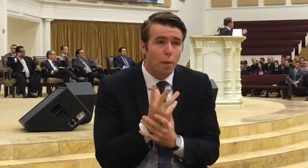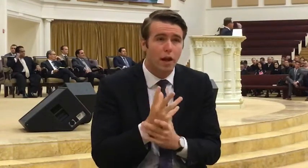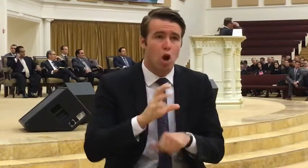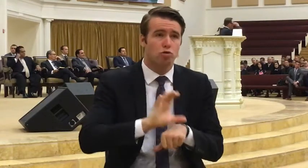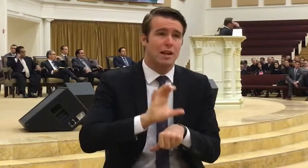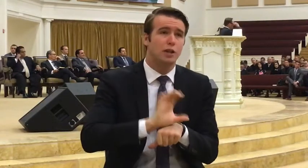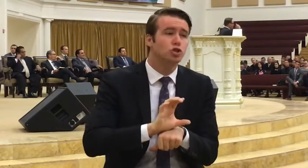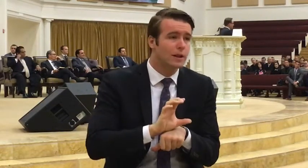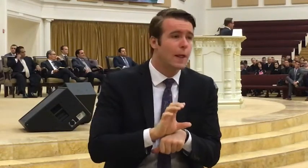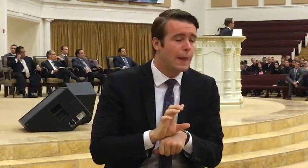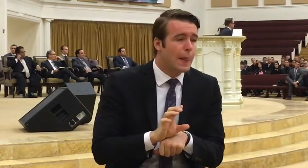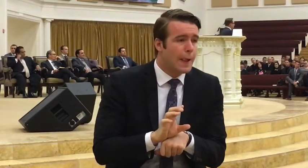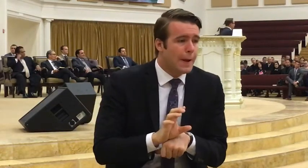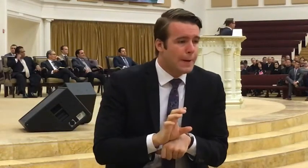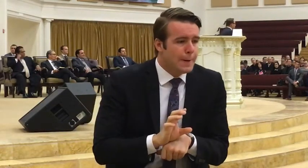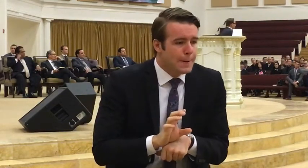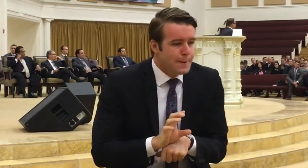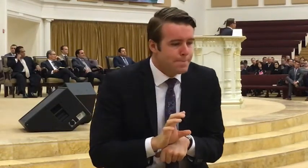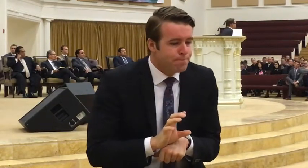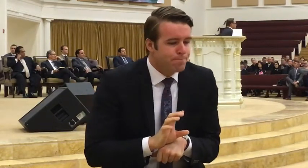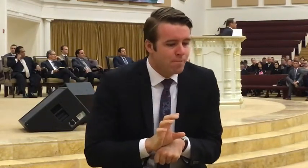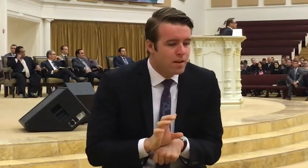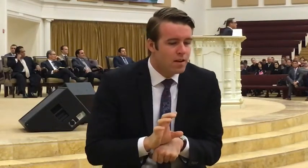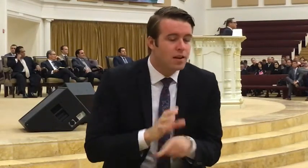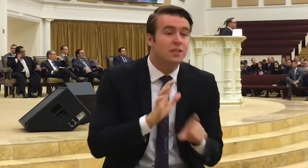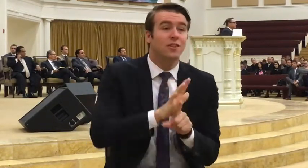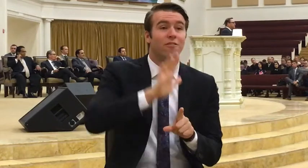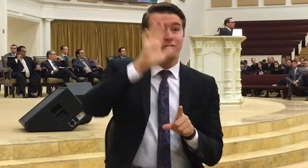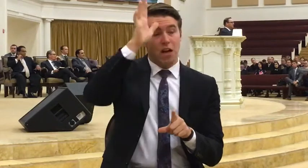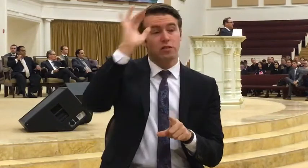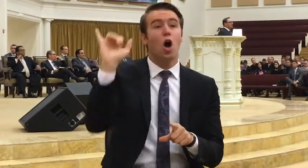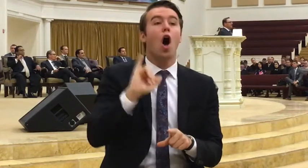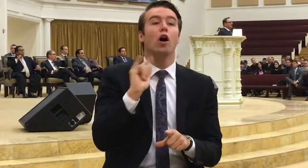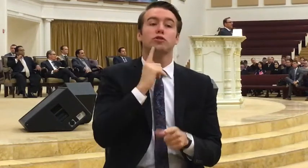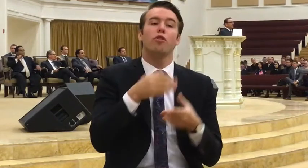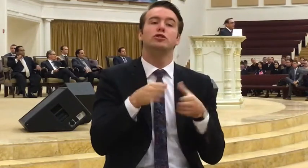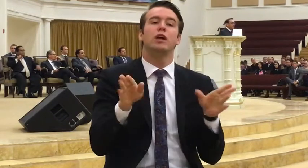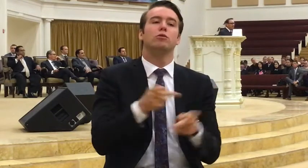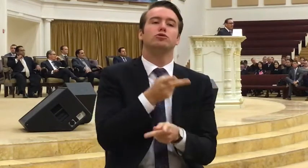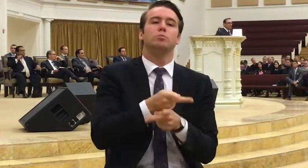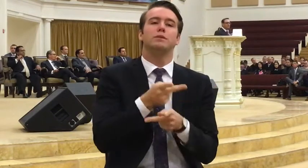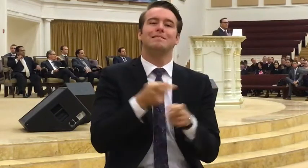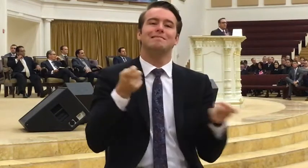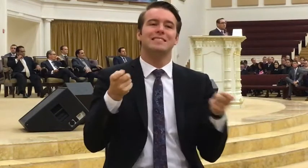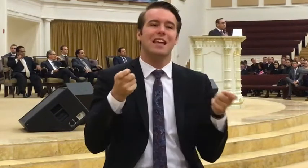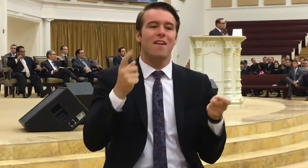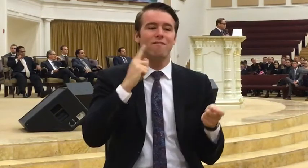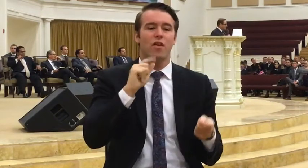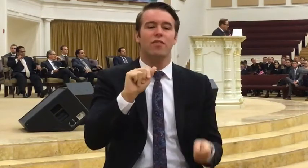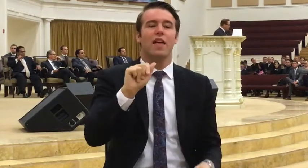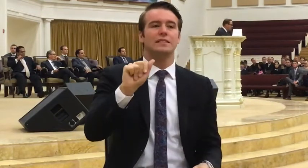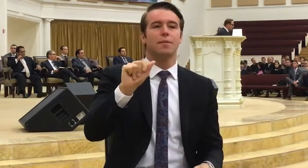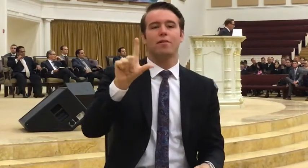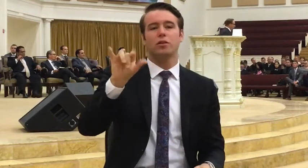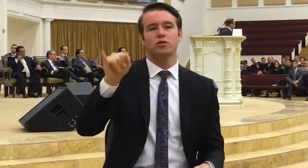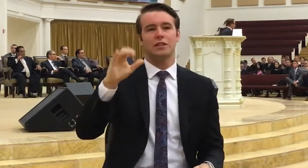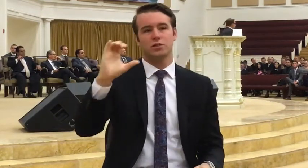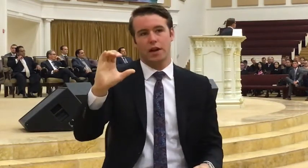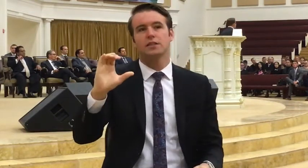congregation there. His father is also the general superintendent of the Assembly of the Lord Jesus